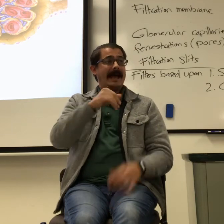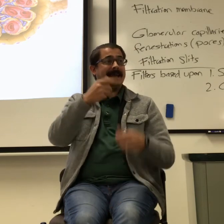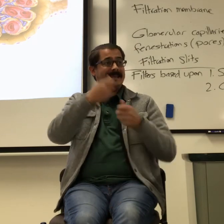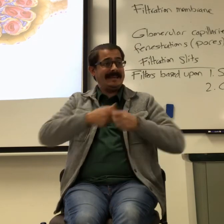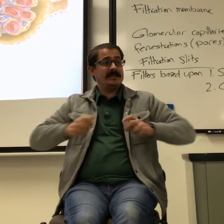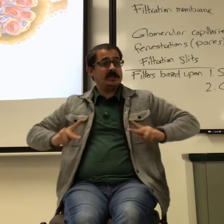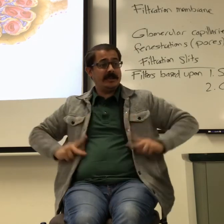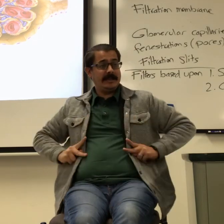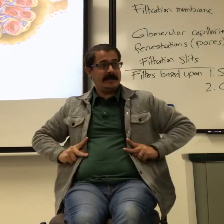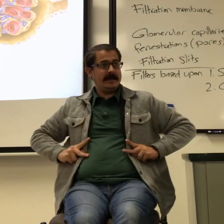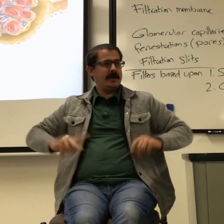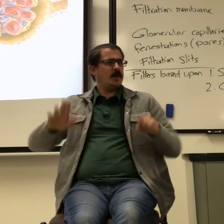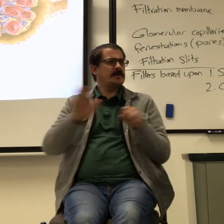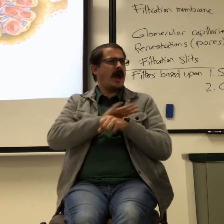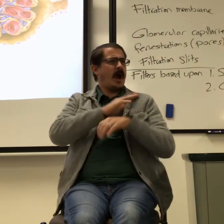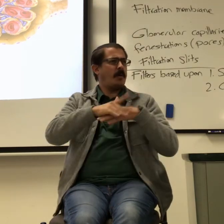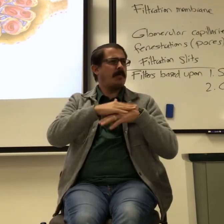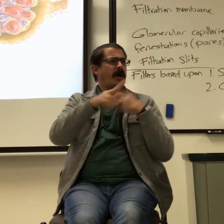What is your entire blood volume?